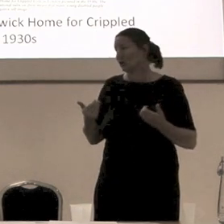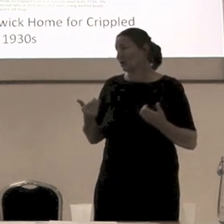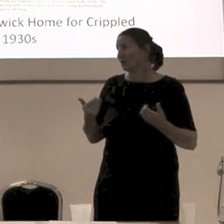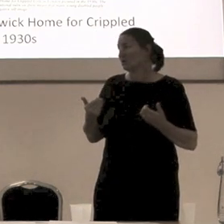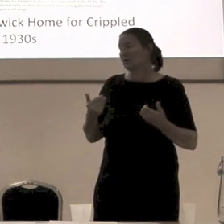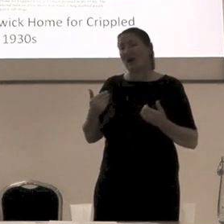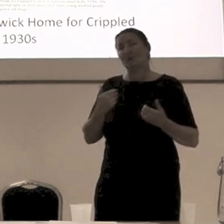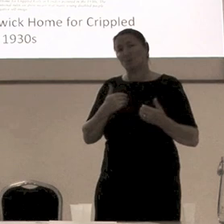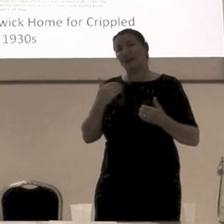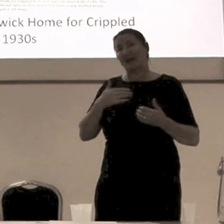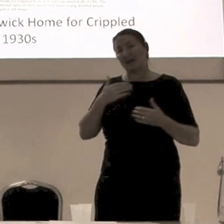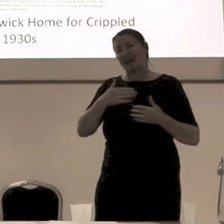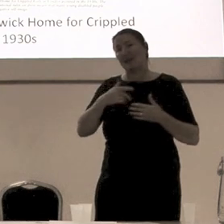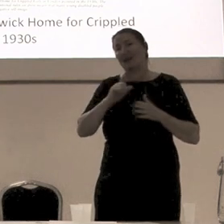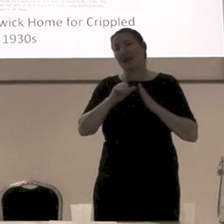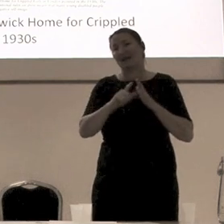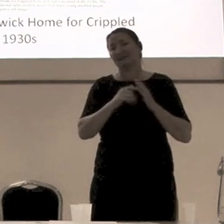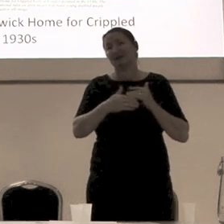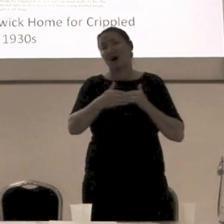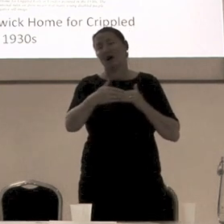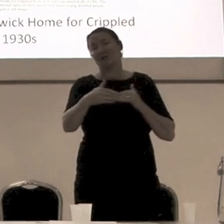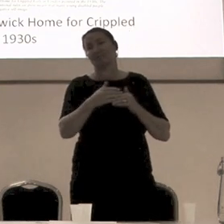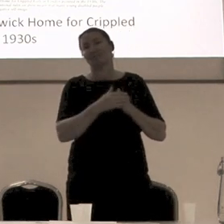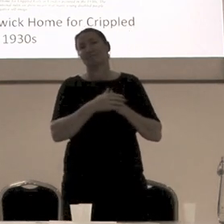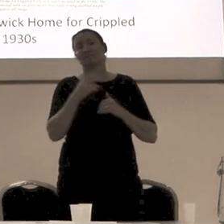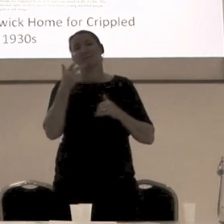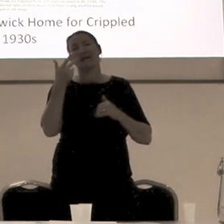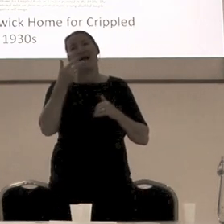the 20th century. In 1880,